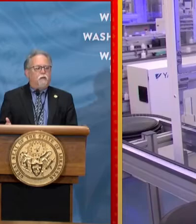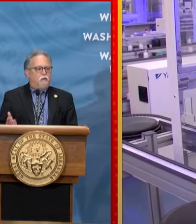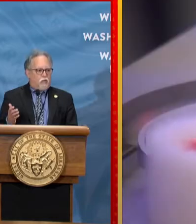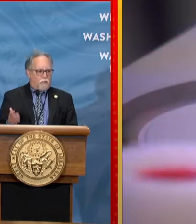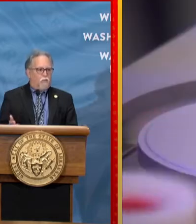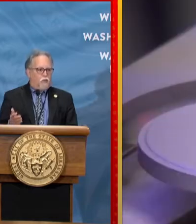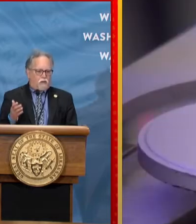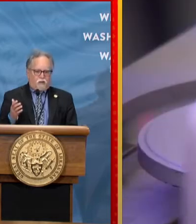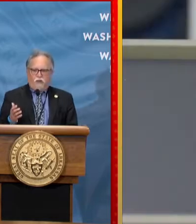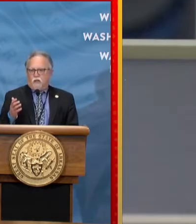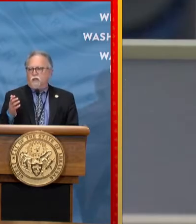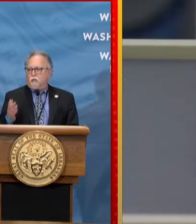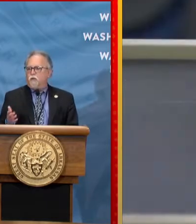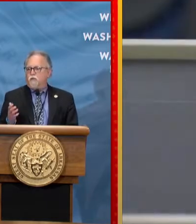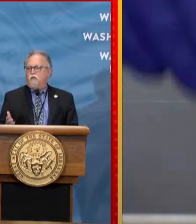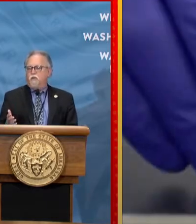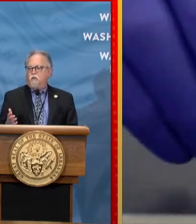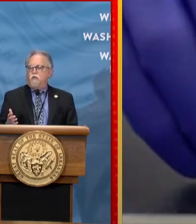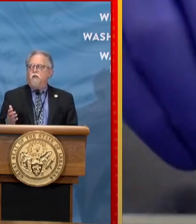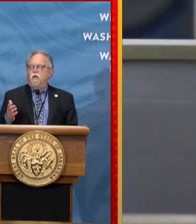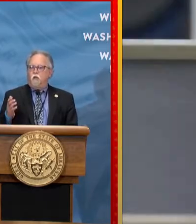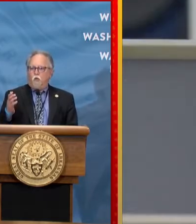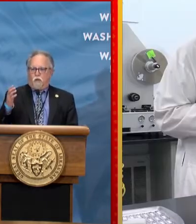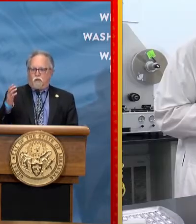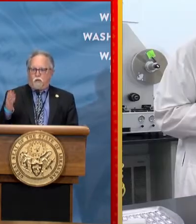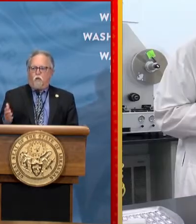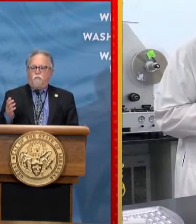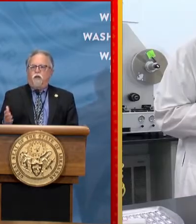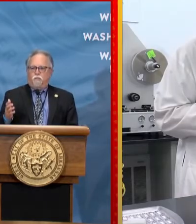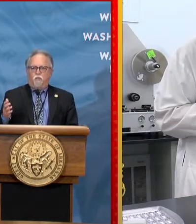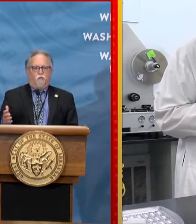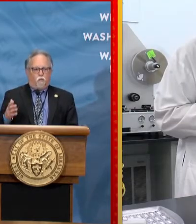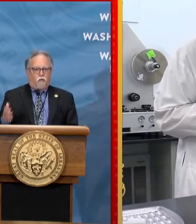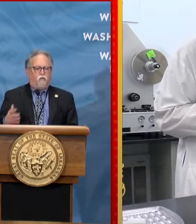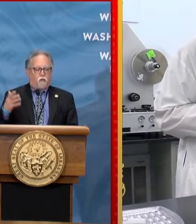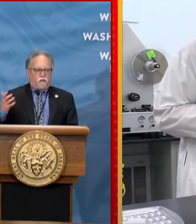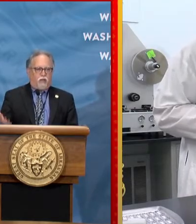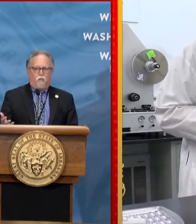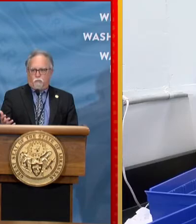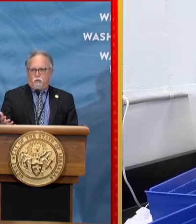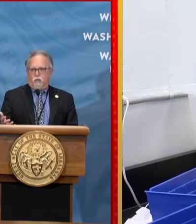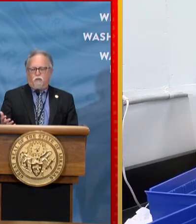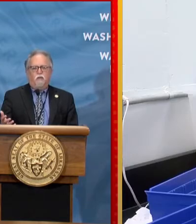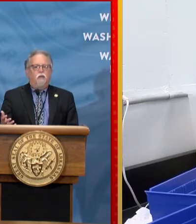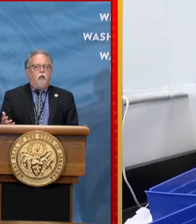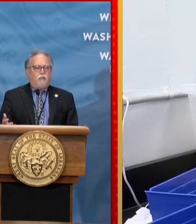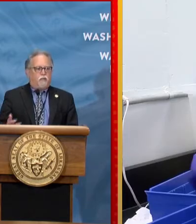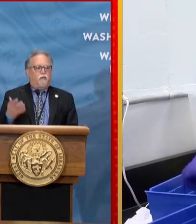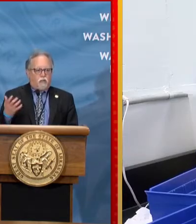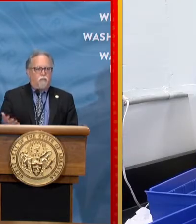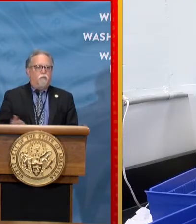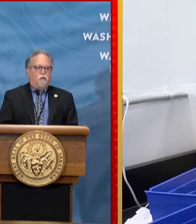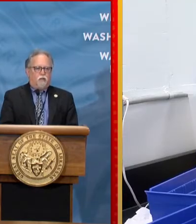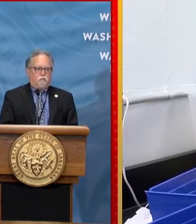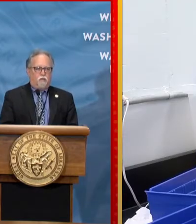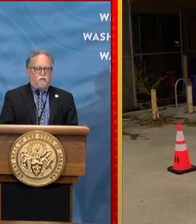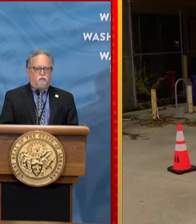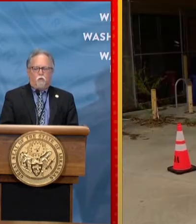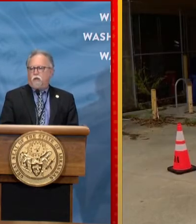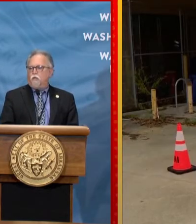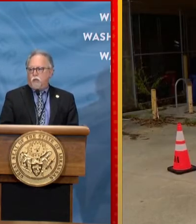can, keep the number of individuals to as low as possible where the virus can't replicate, and then keep the